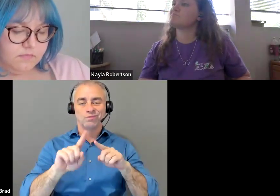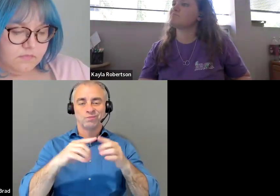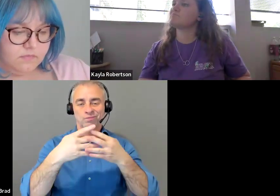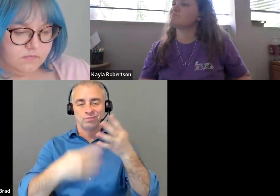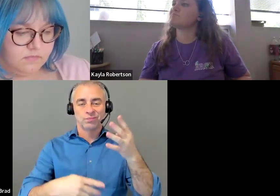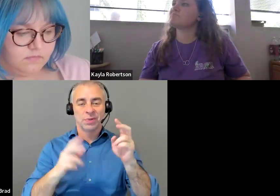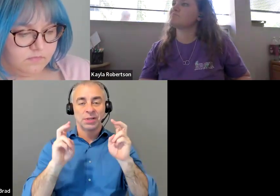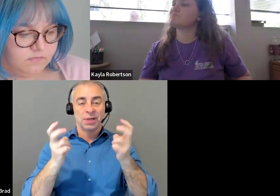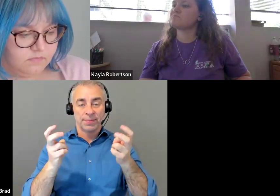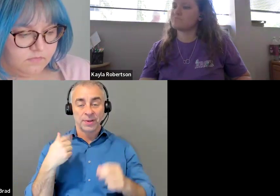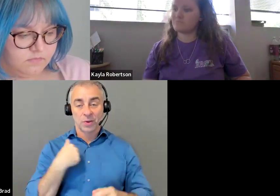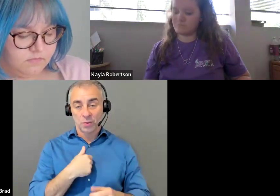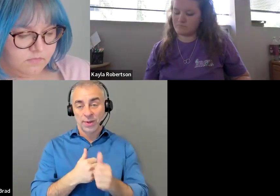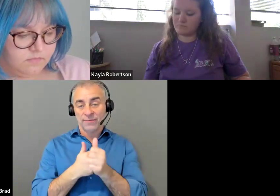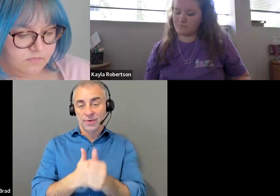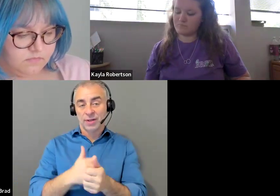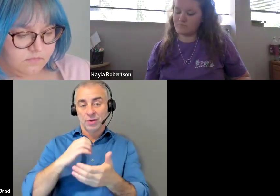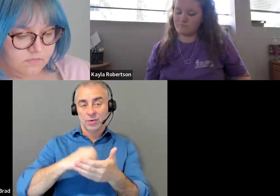a curriculum that we use for it.